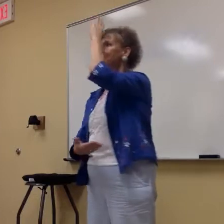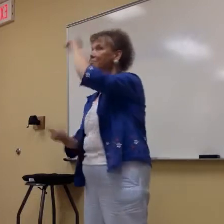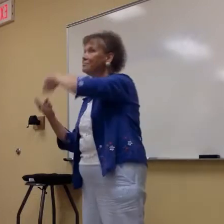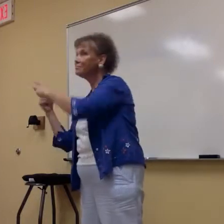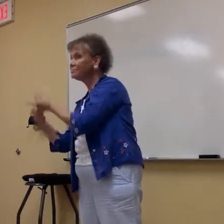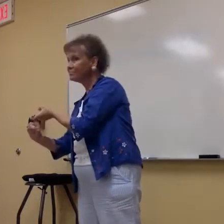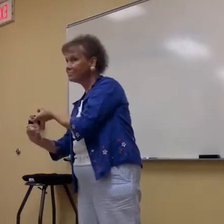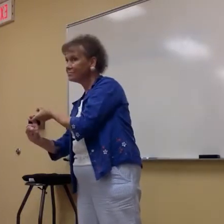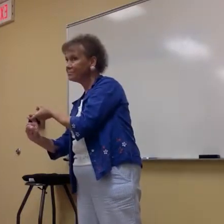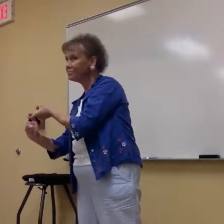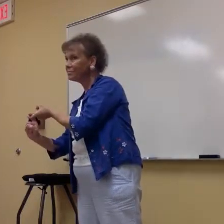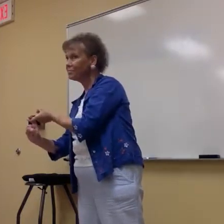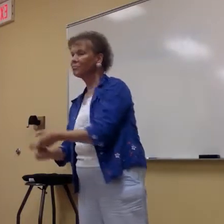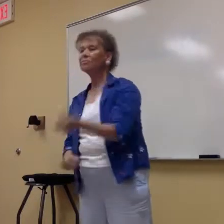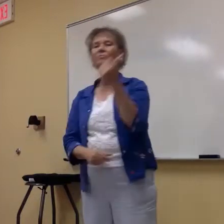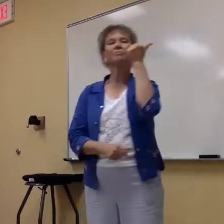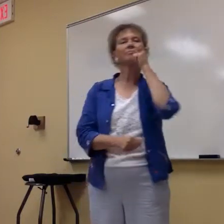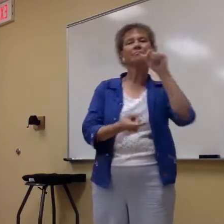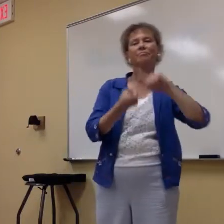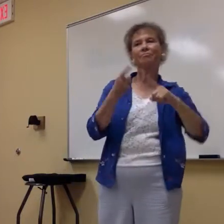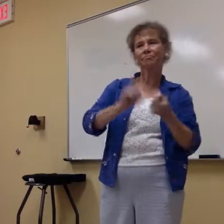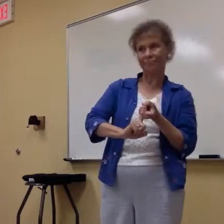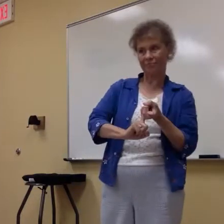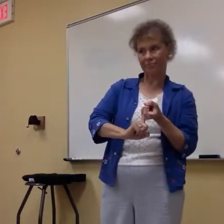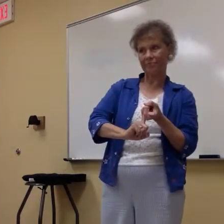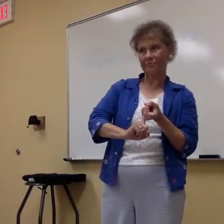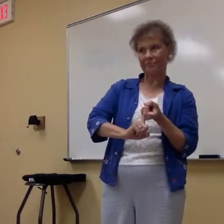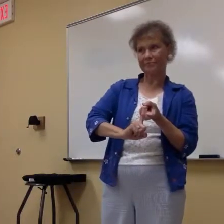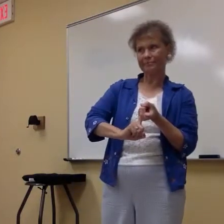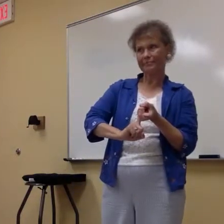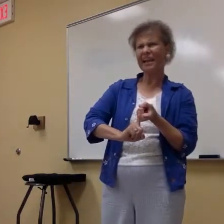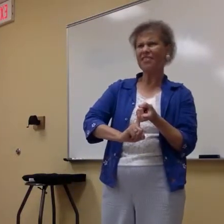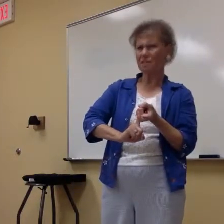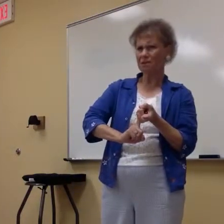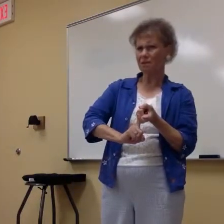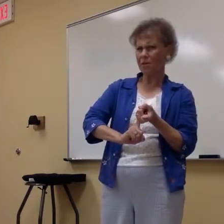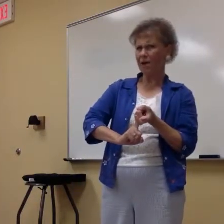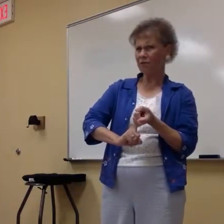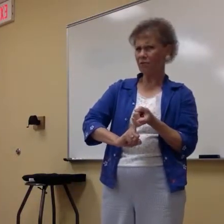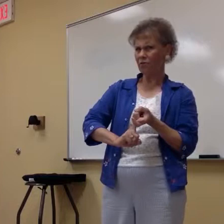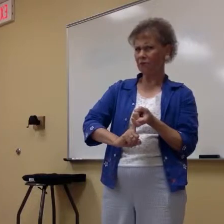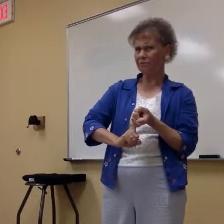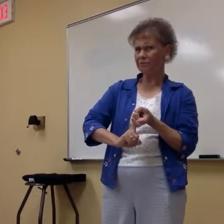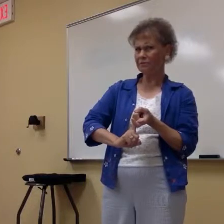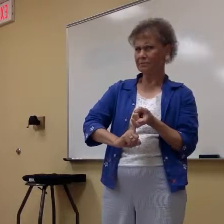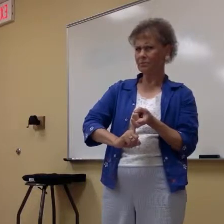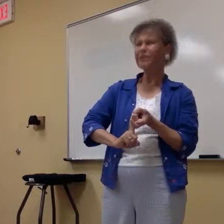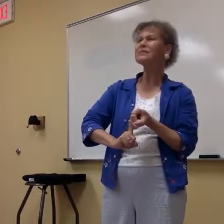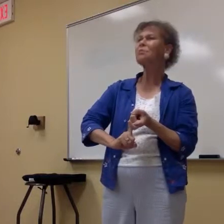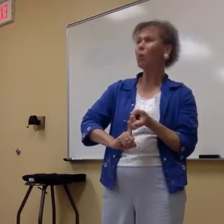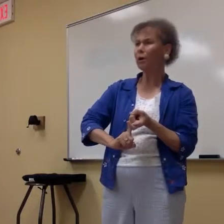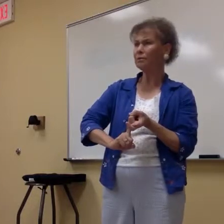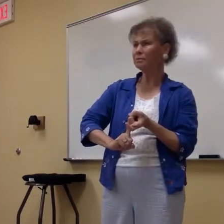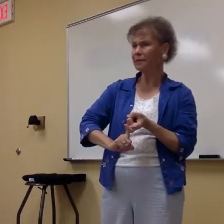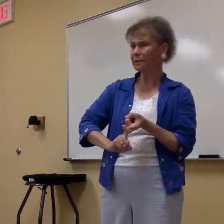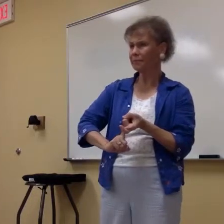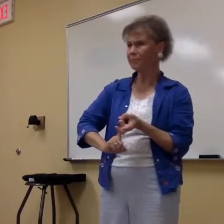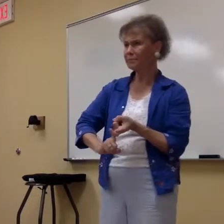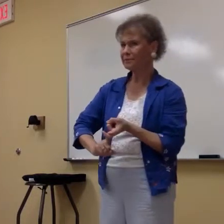boyfriend, girlfriend. I think that's all we have so far. We'll get some more next time. All right. No, it's